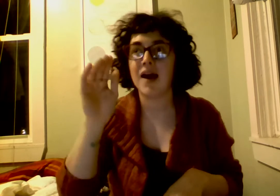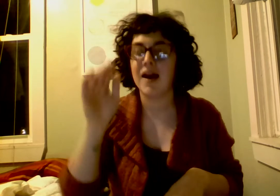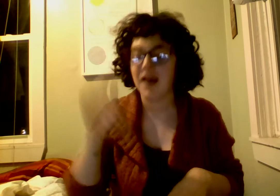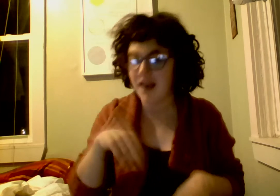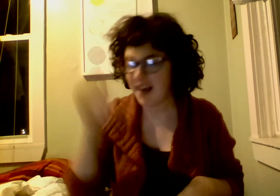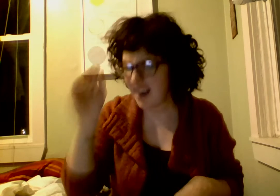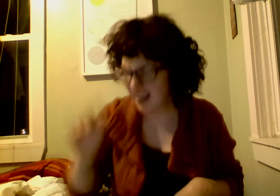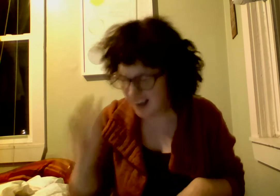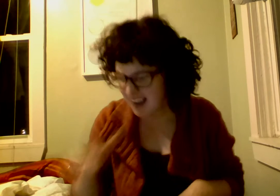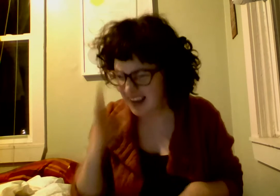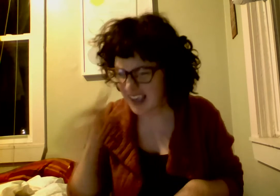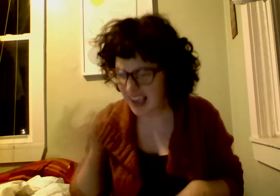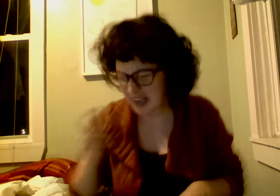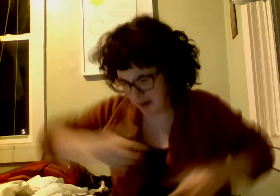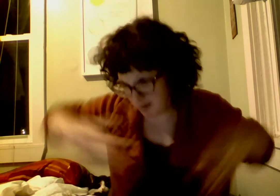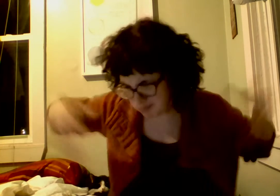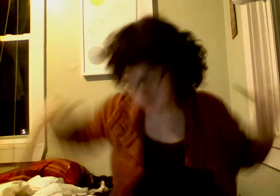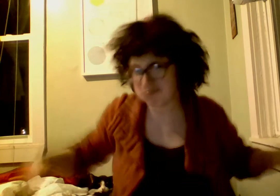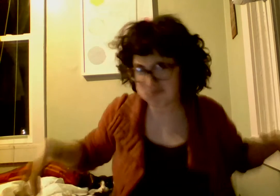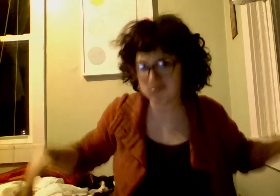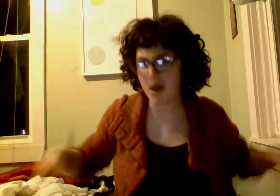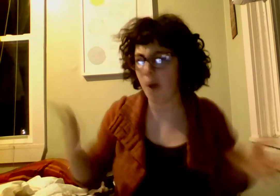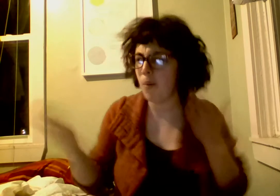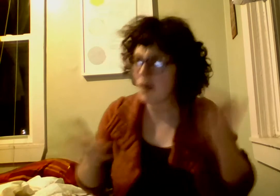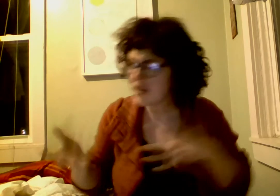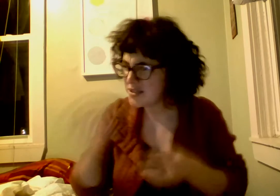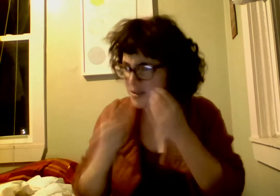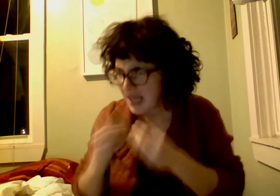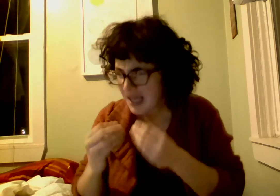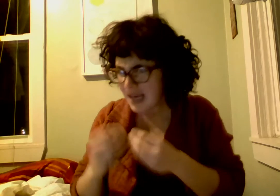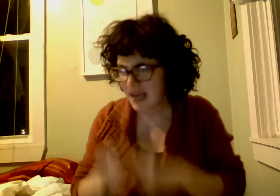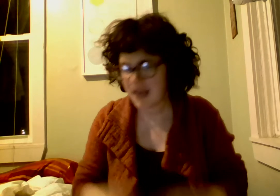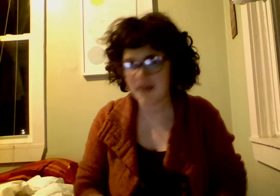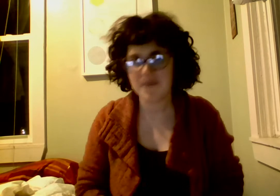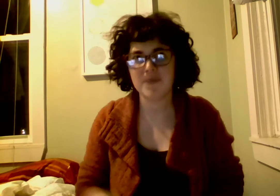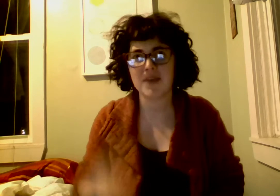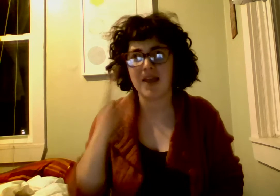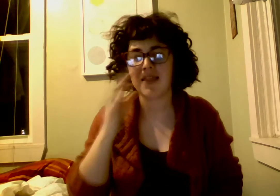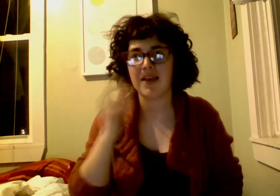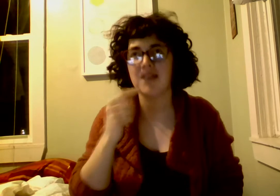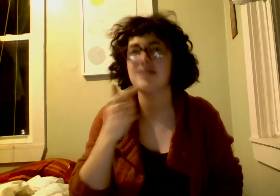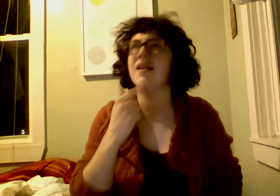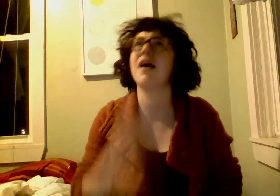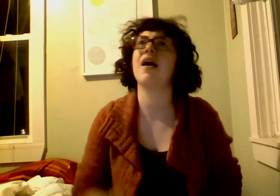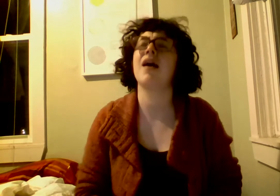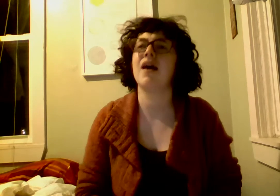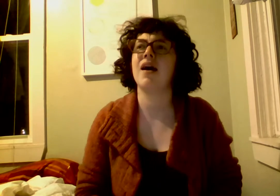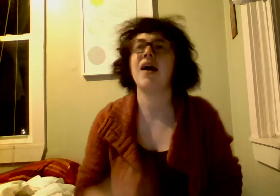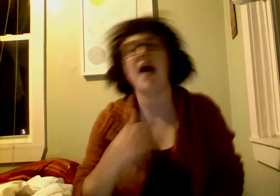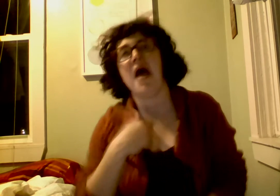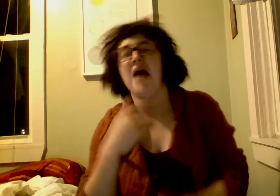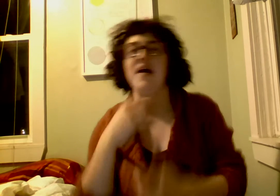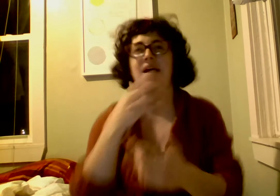are so fat. What have you been eating? And the cat said, if you were little, you'd go, I ate the gruel and